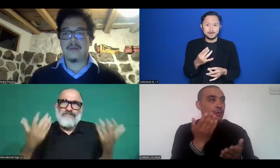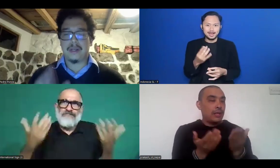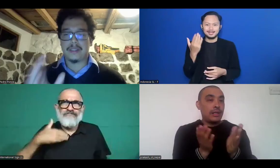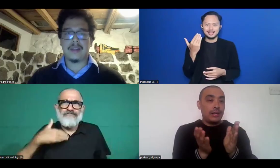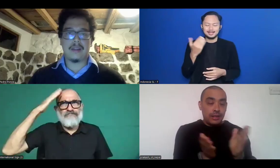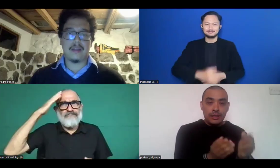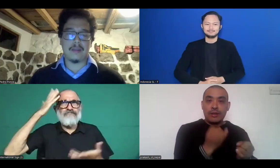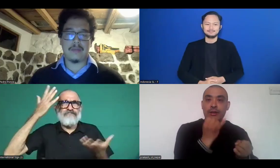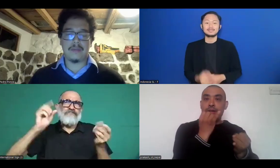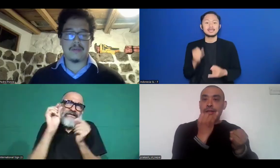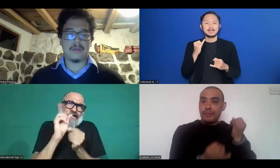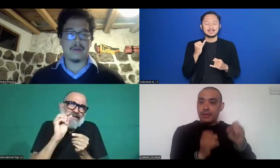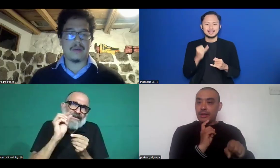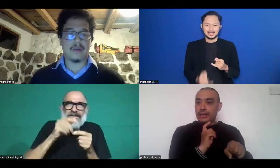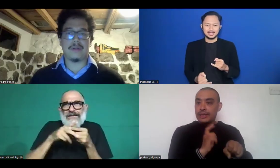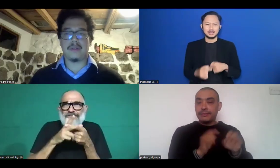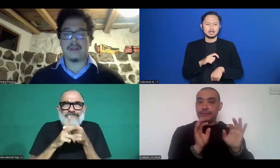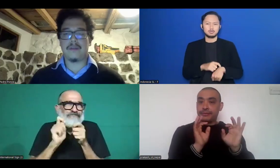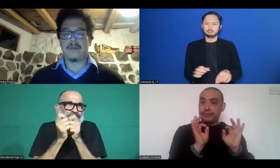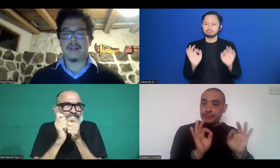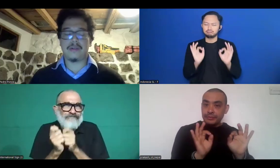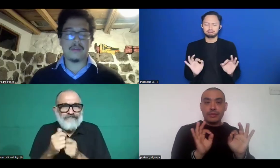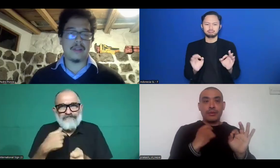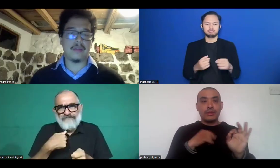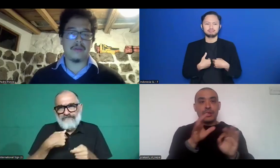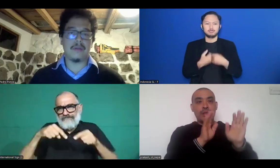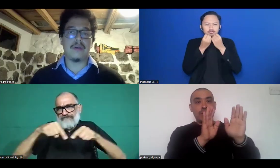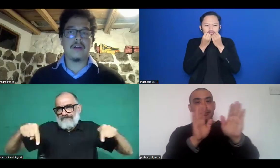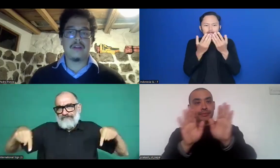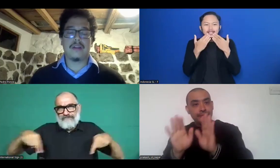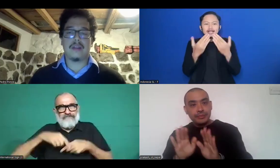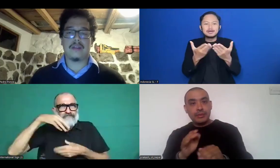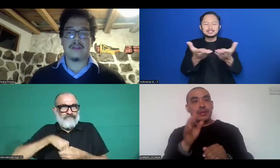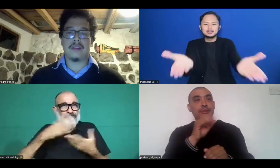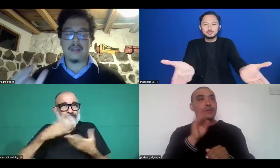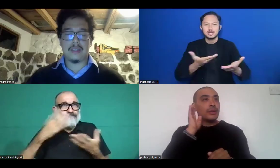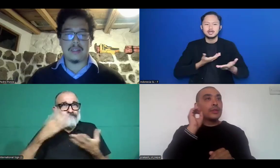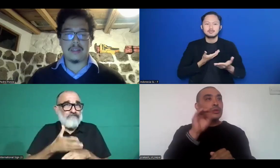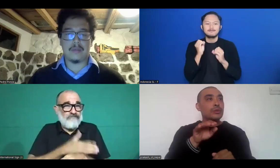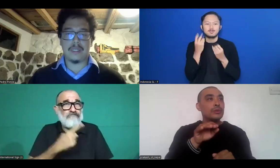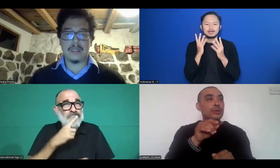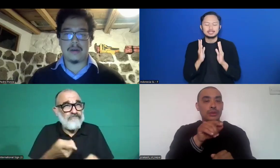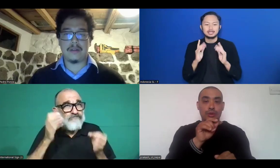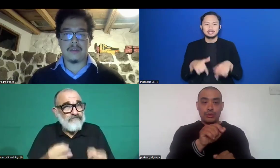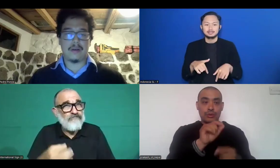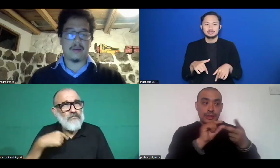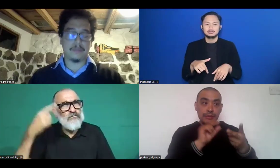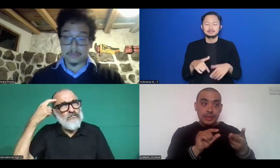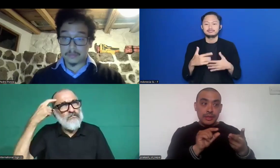finally, we are exactly at time, so I want to thank everyone and also let you know that in the agenda that we